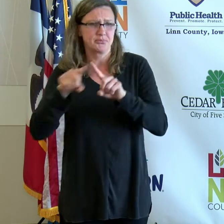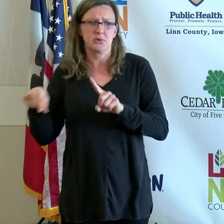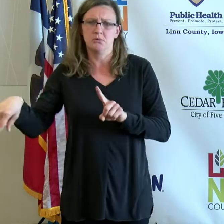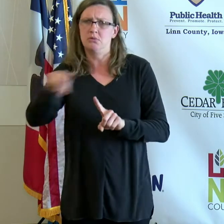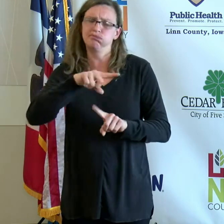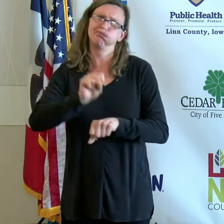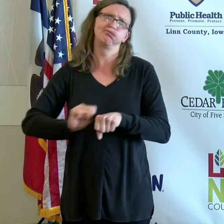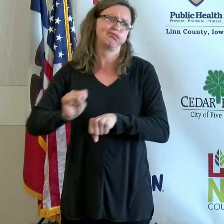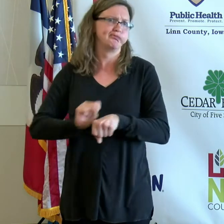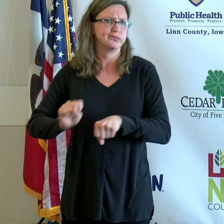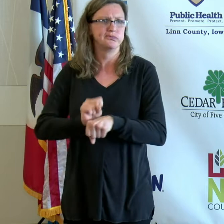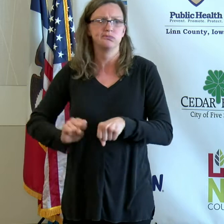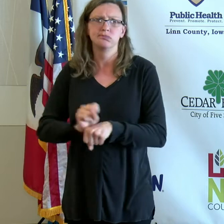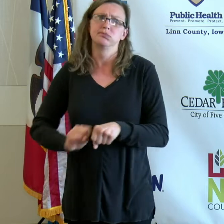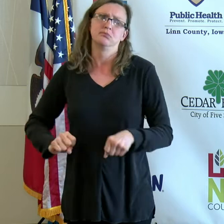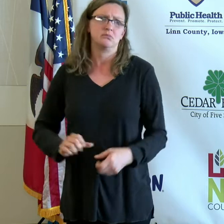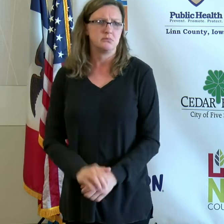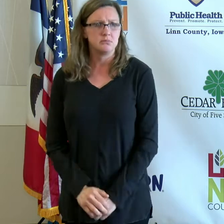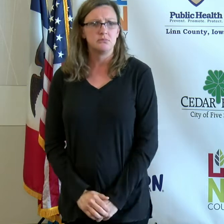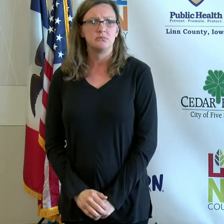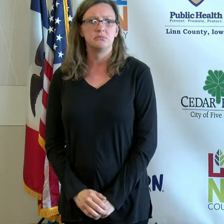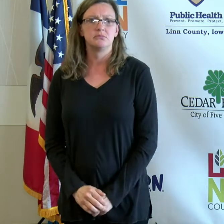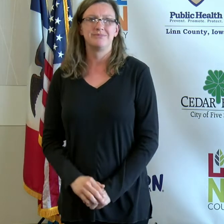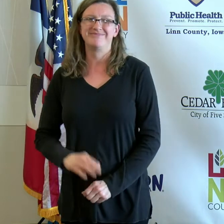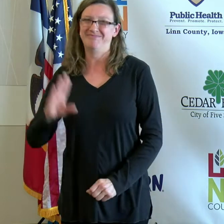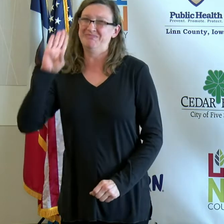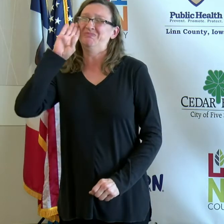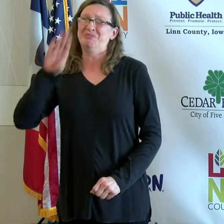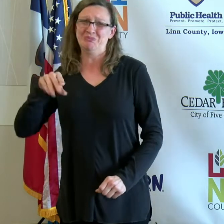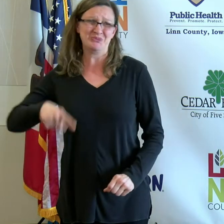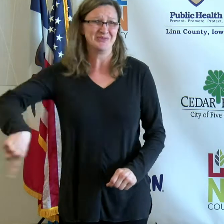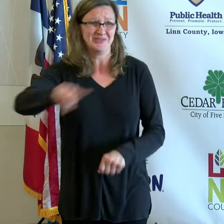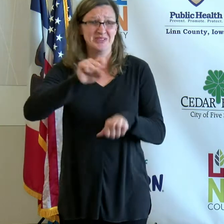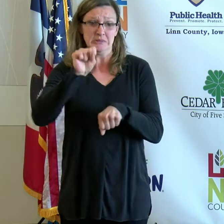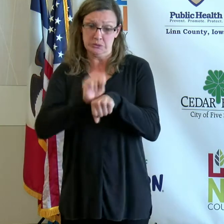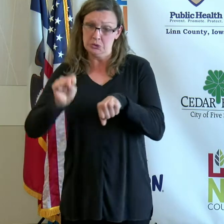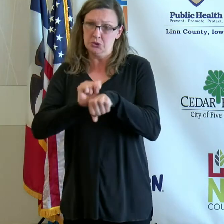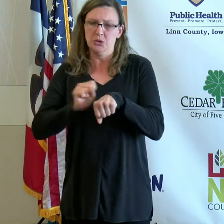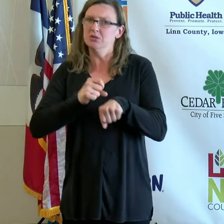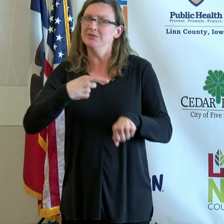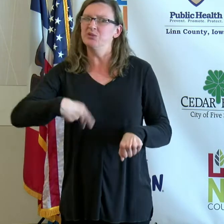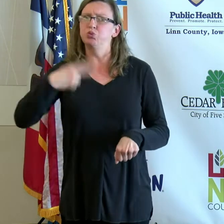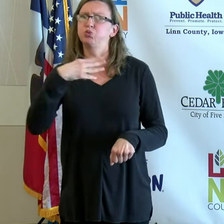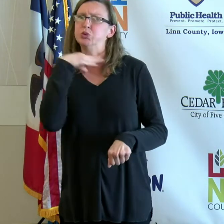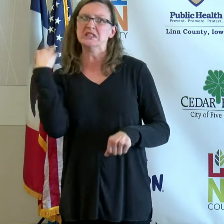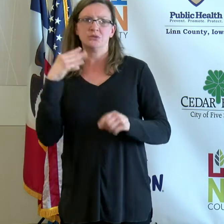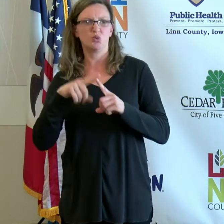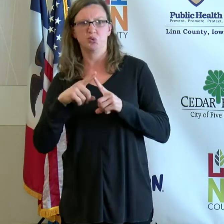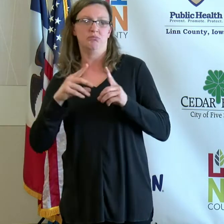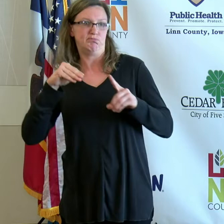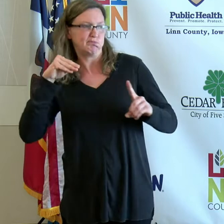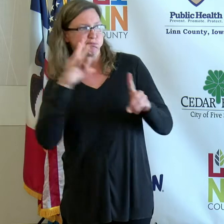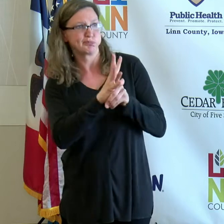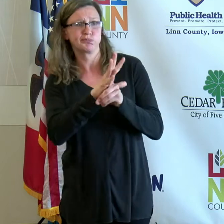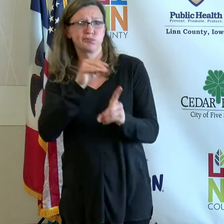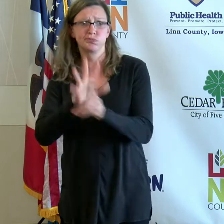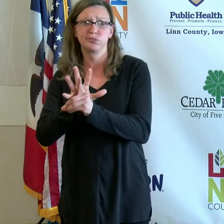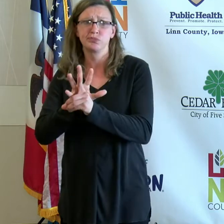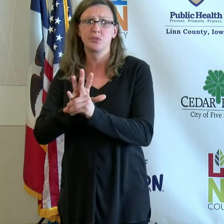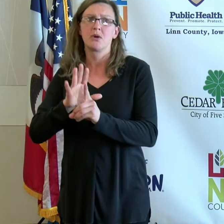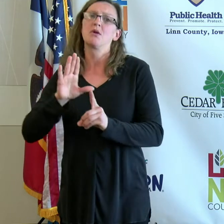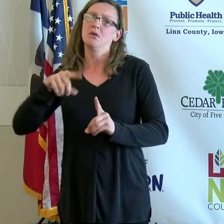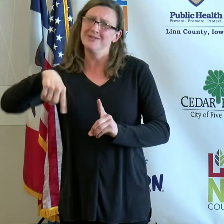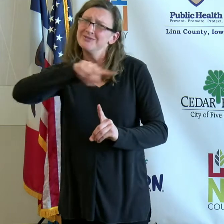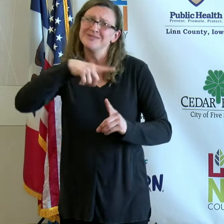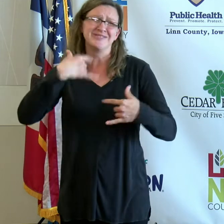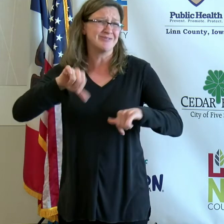all of us, keep us healthy. We need to protect those heroes and their families by doing all we can, by staying